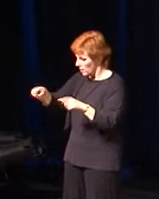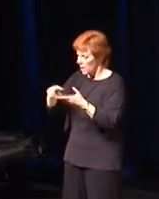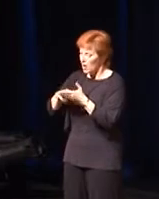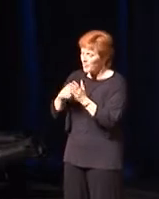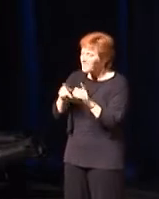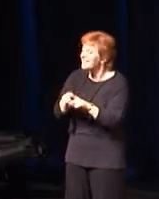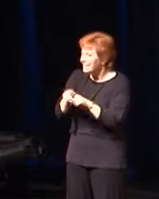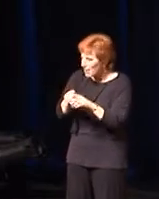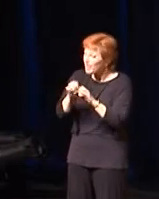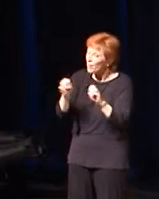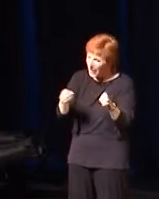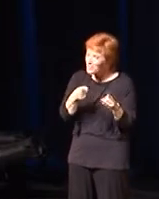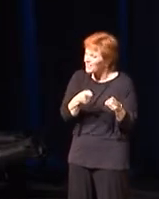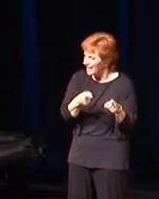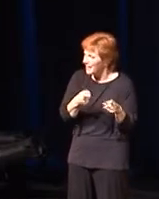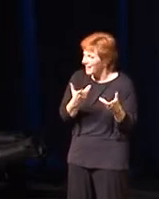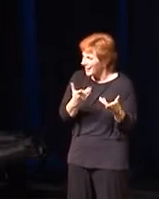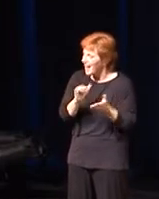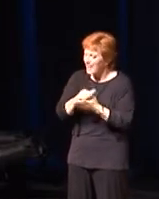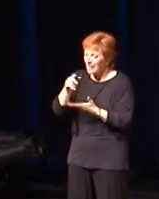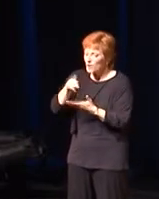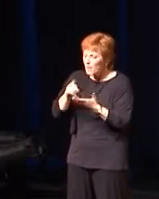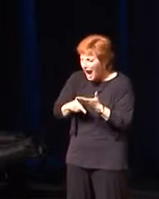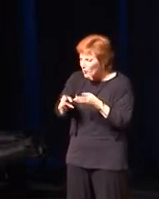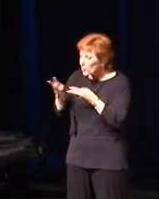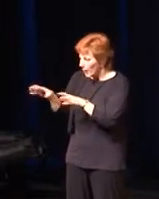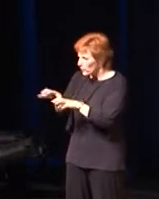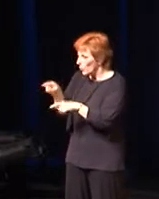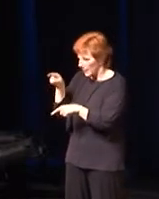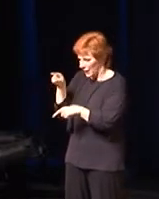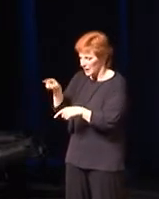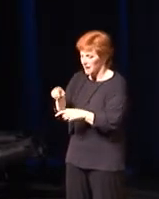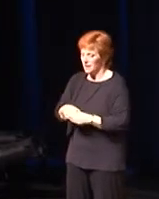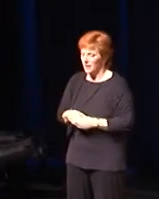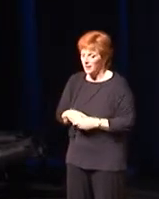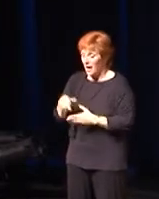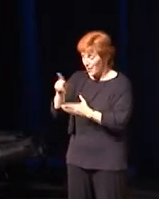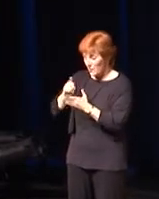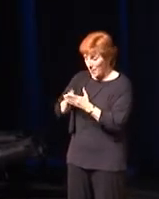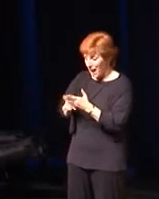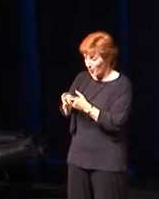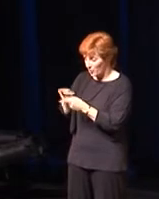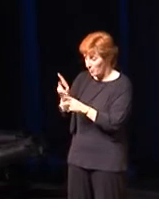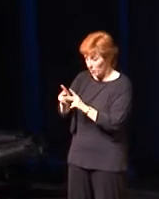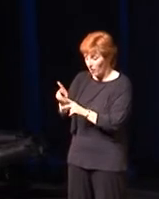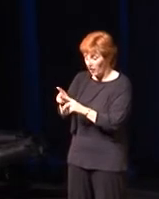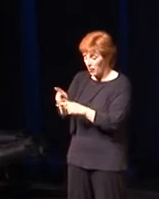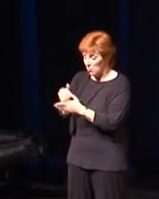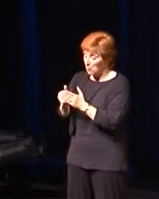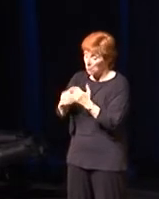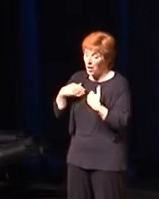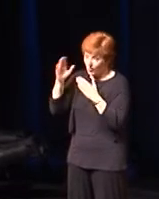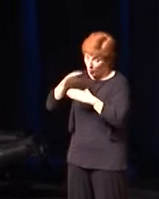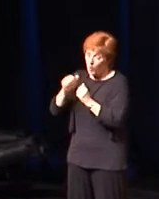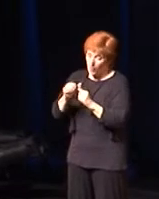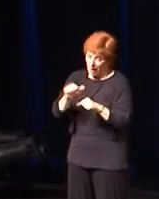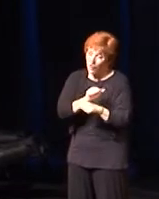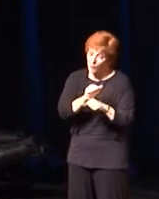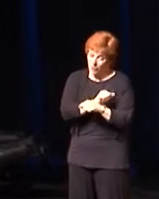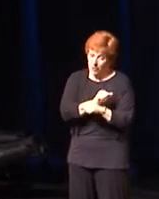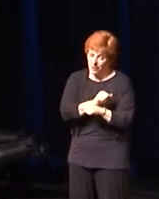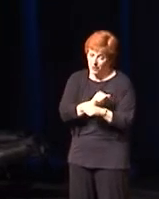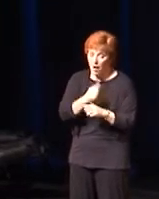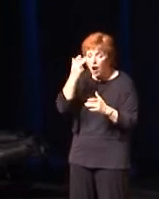same equation. That's the pattern way of doing it. And the pattern people often have trouble with algebra. There